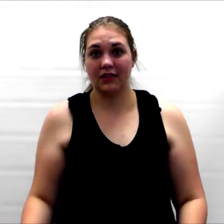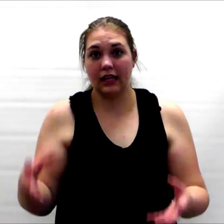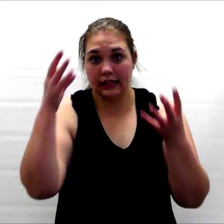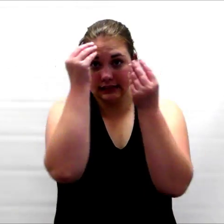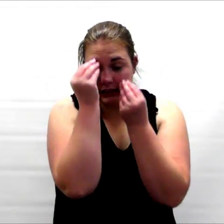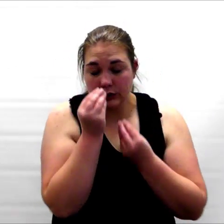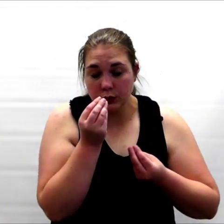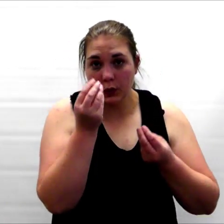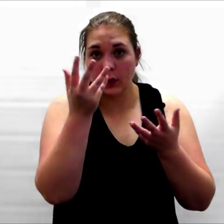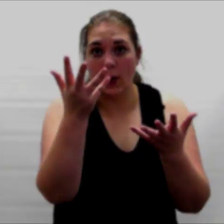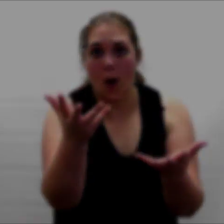Did you know